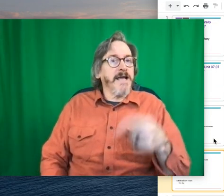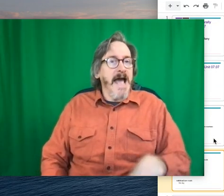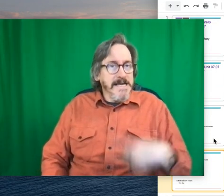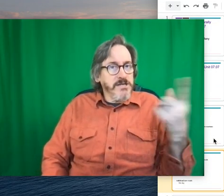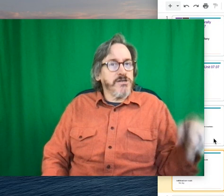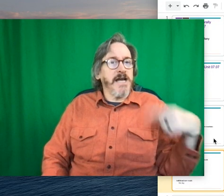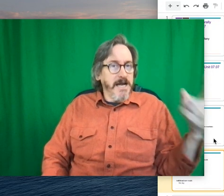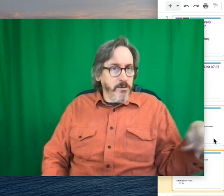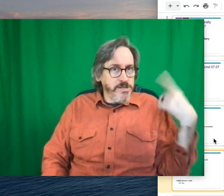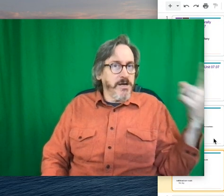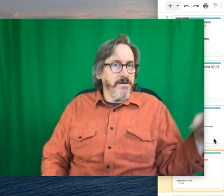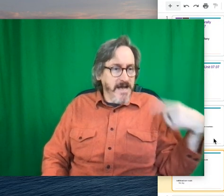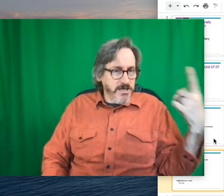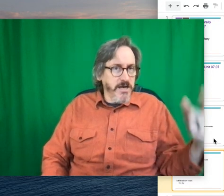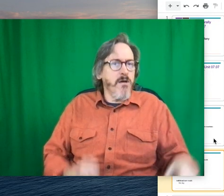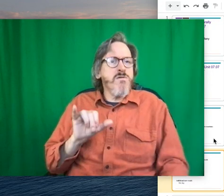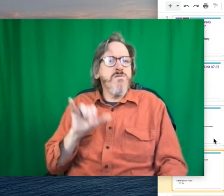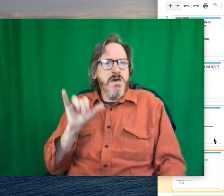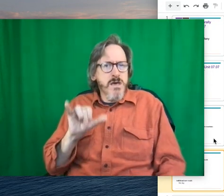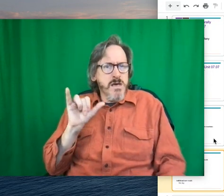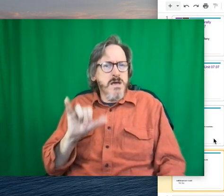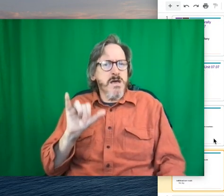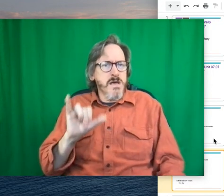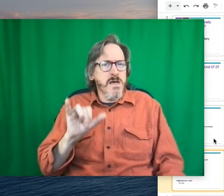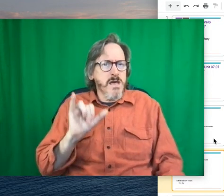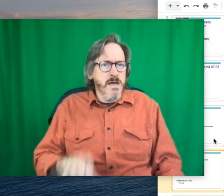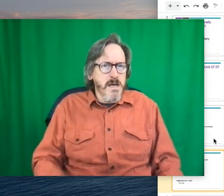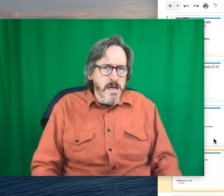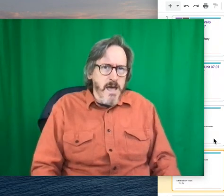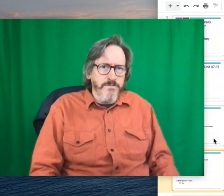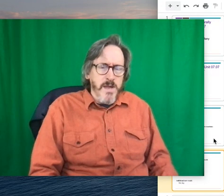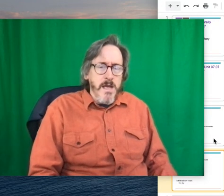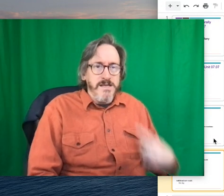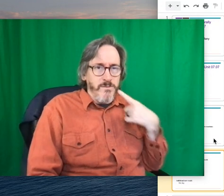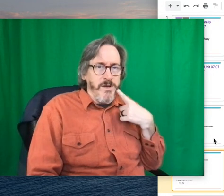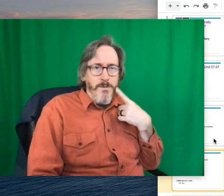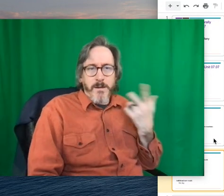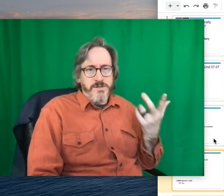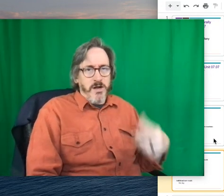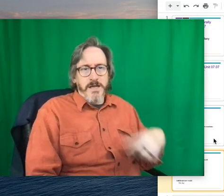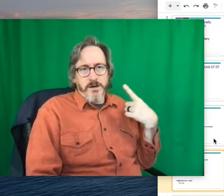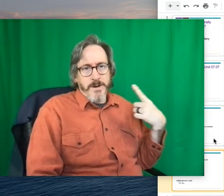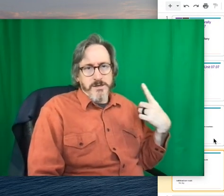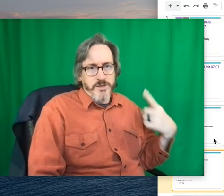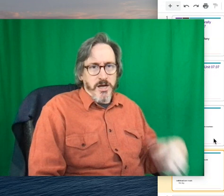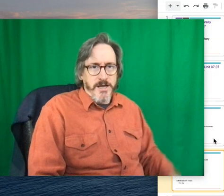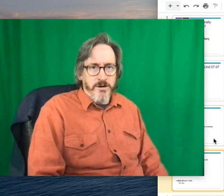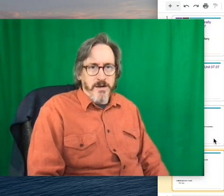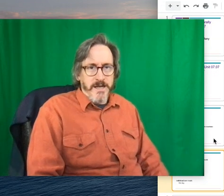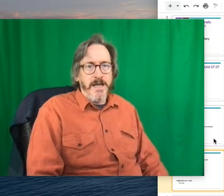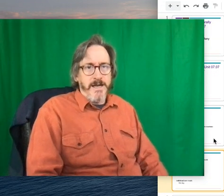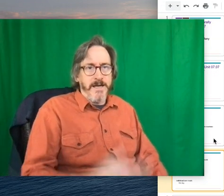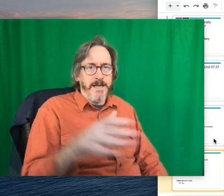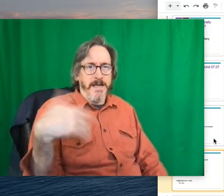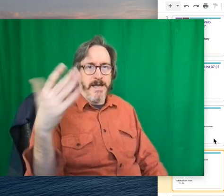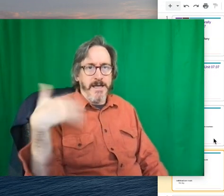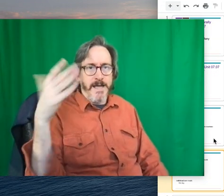It's like as they're signing, once you kind of catch on, you're like, yeah. When your mom's talking, your parents are talking, you're